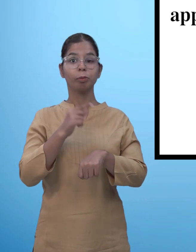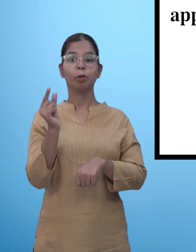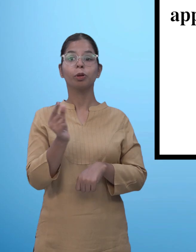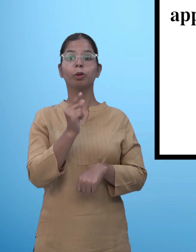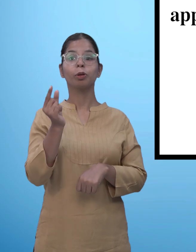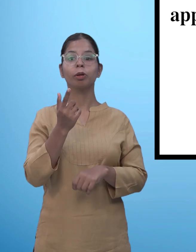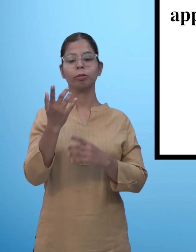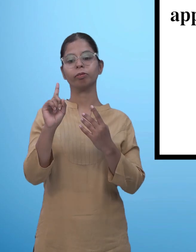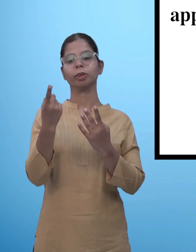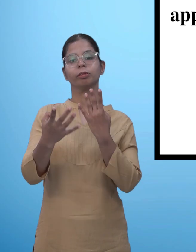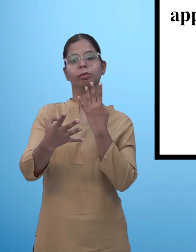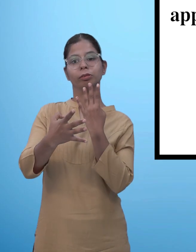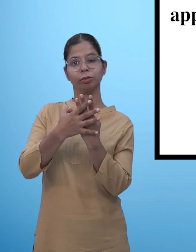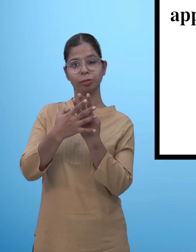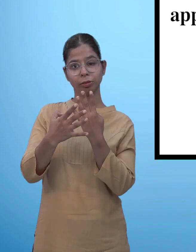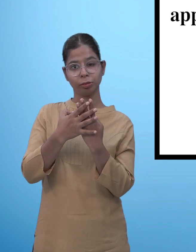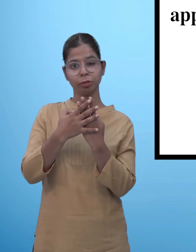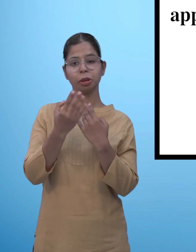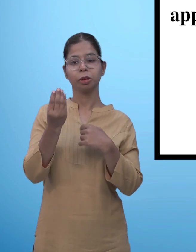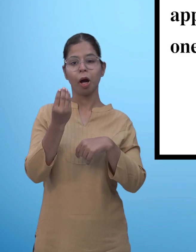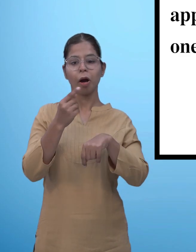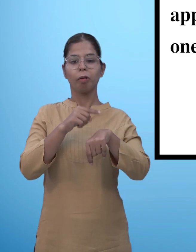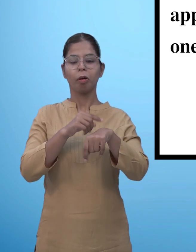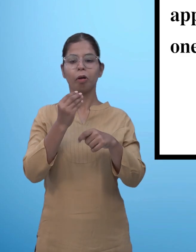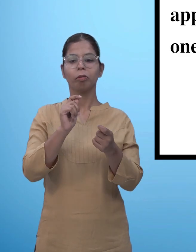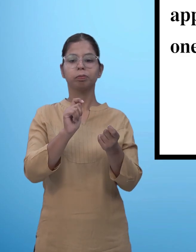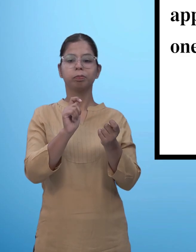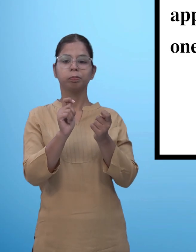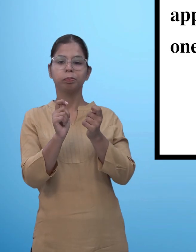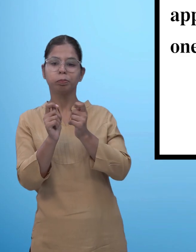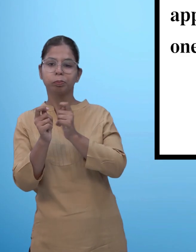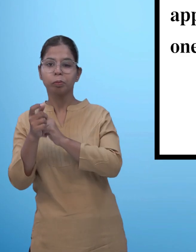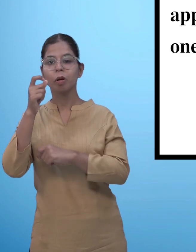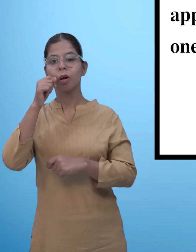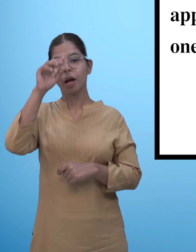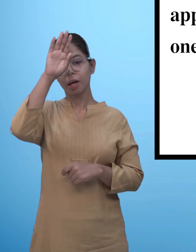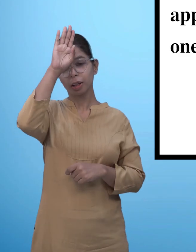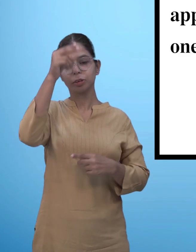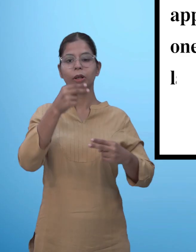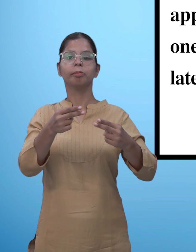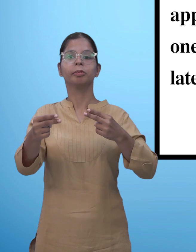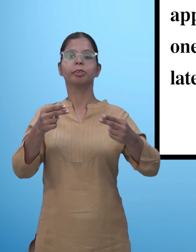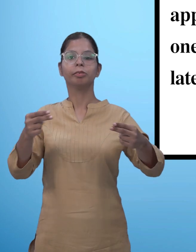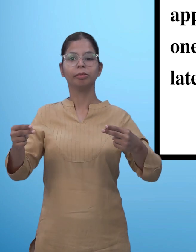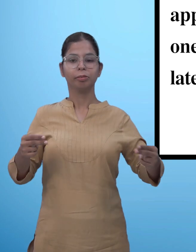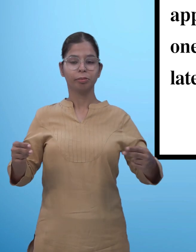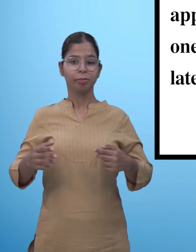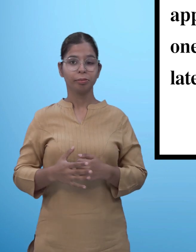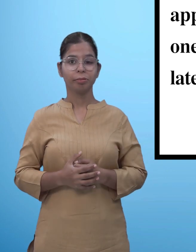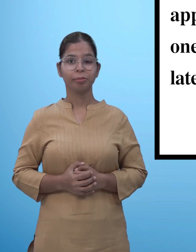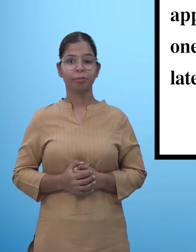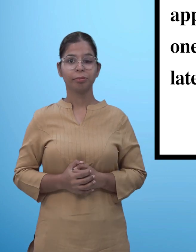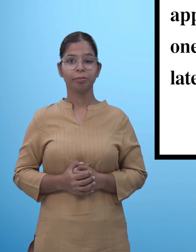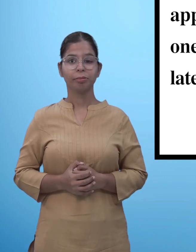appears in the Rig Veda, where it refers to one of the main Vedic groups of people. In later literature,